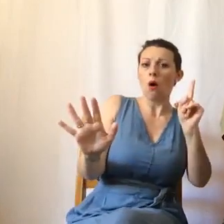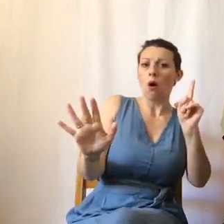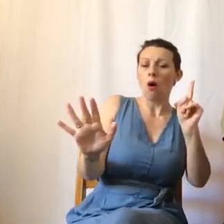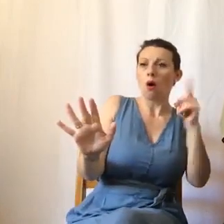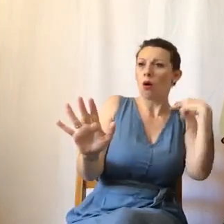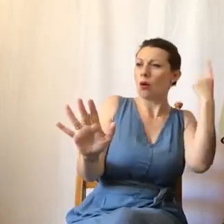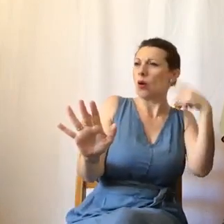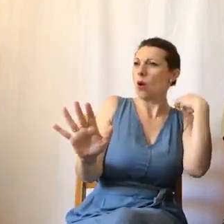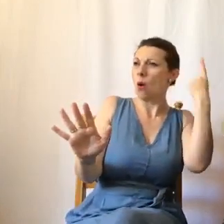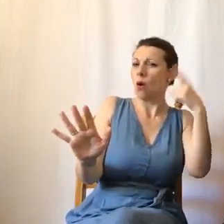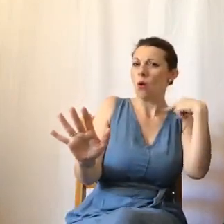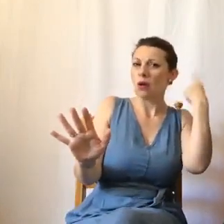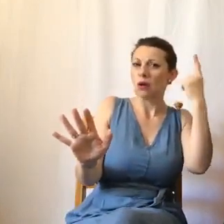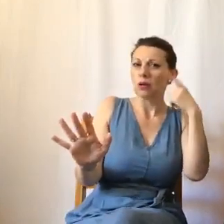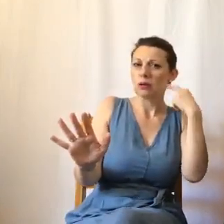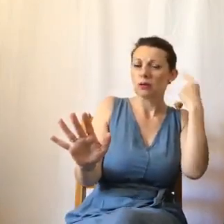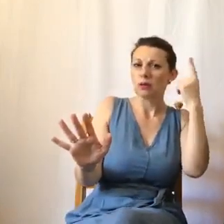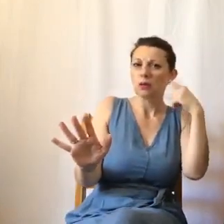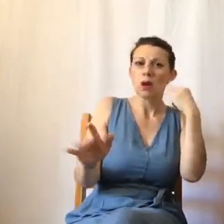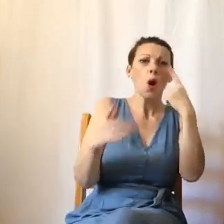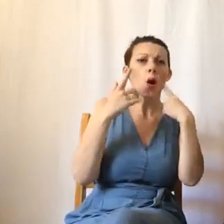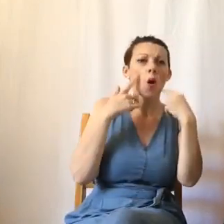then took a step outside.